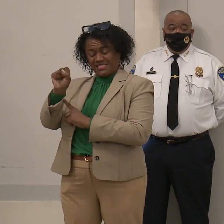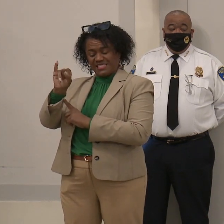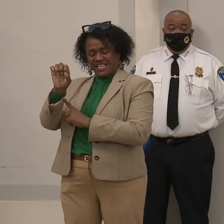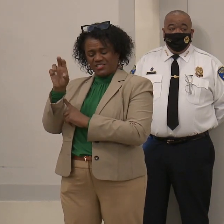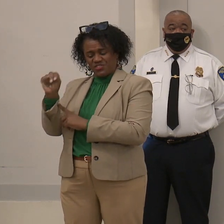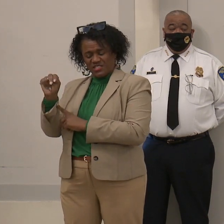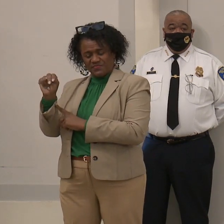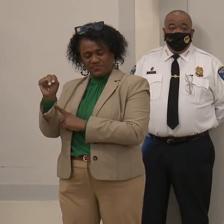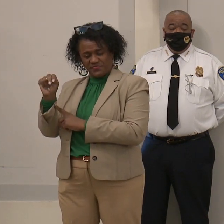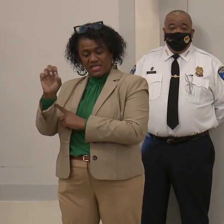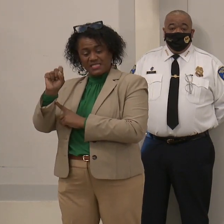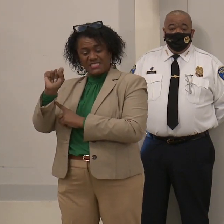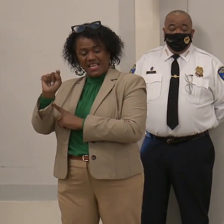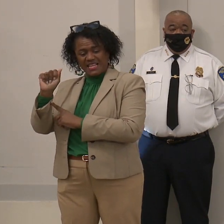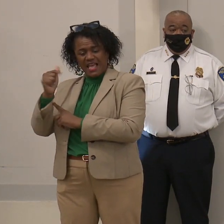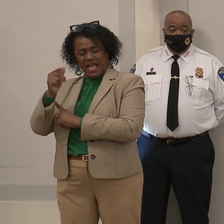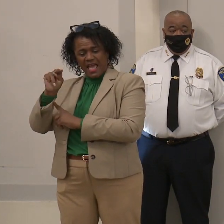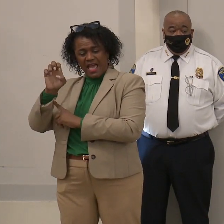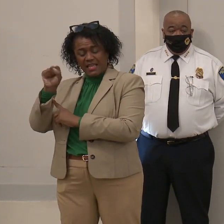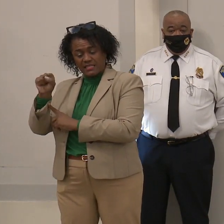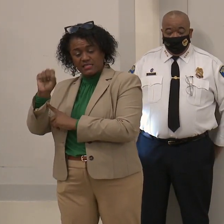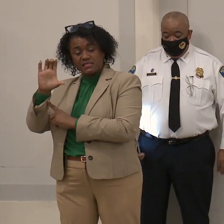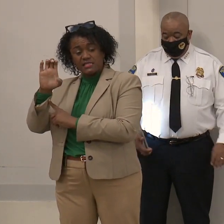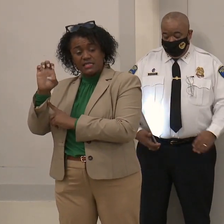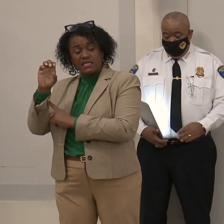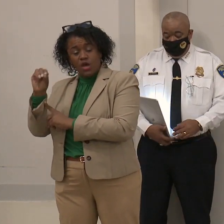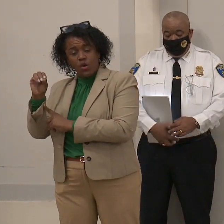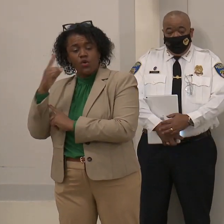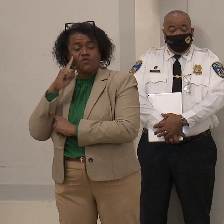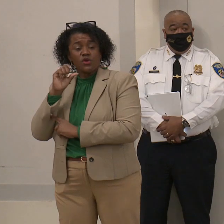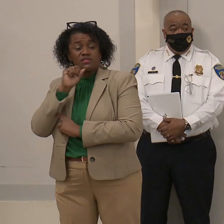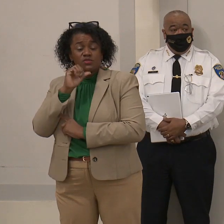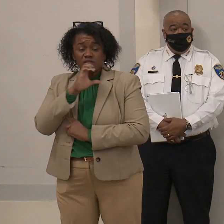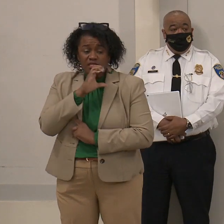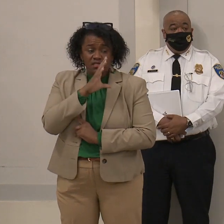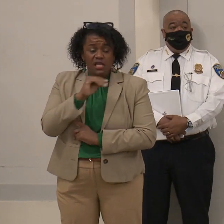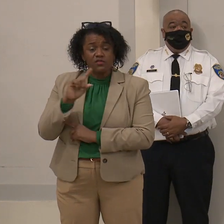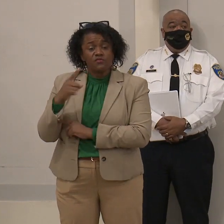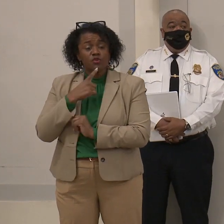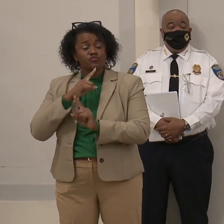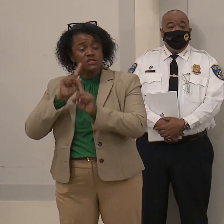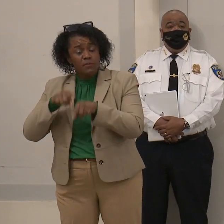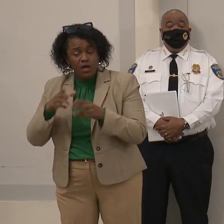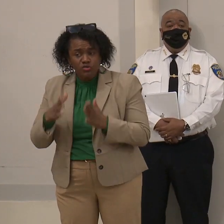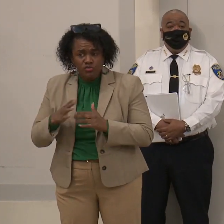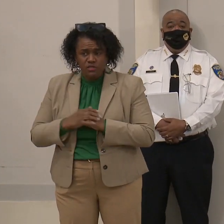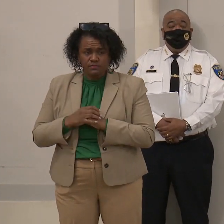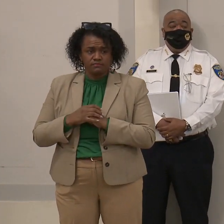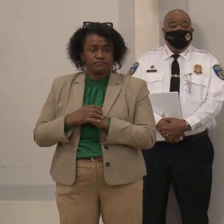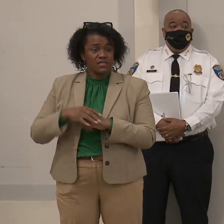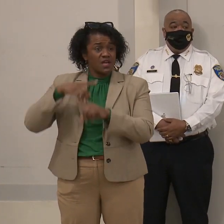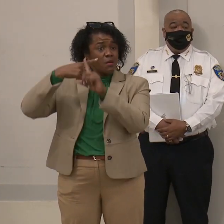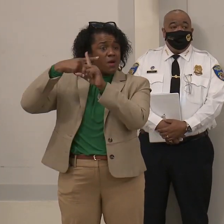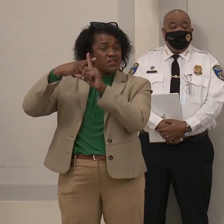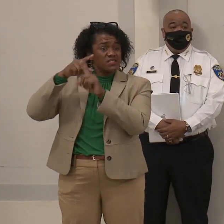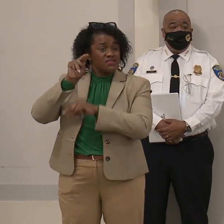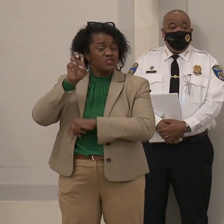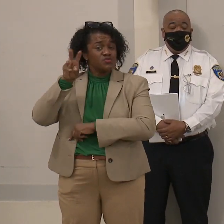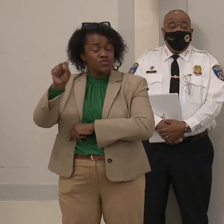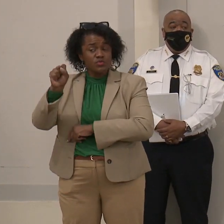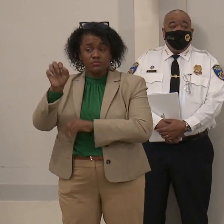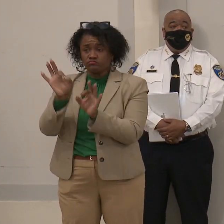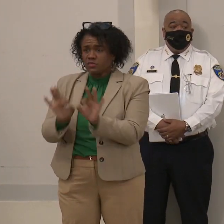Laverne to speak about the efforts to vaccinate our older adults and first responders. Despite the positive news and important